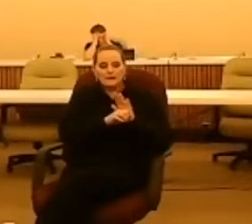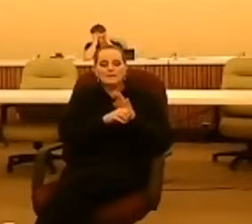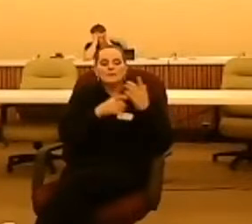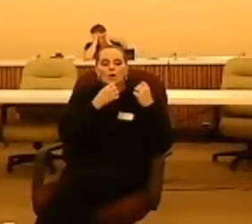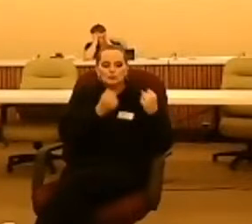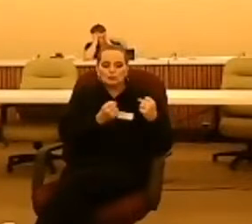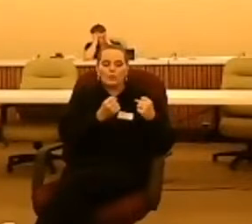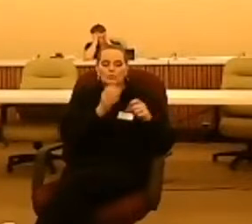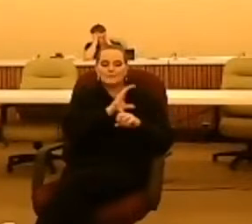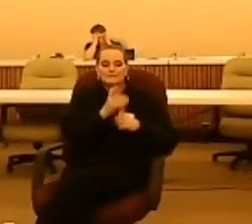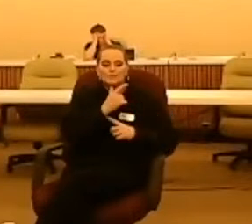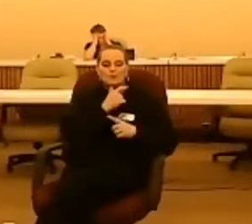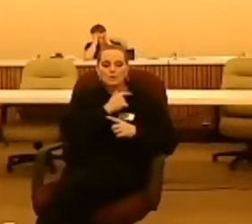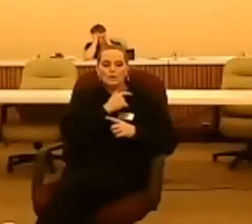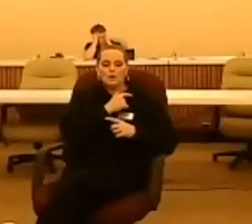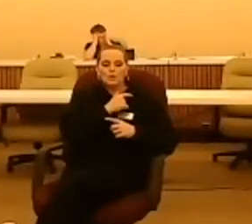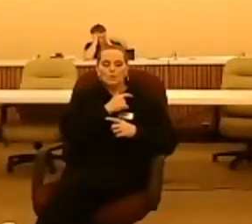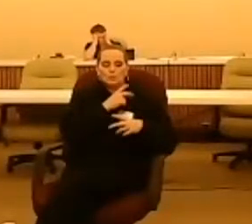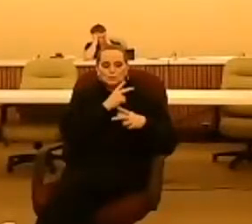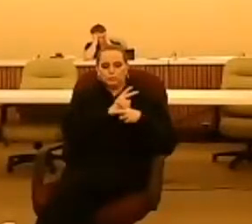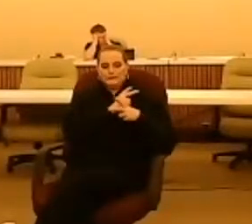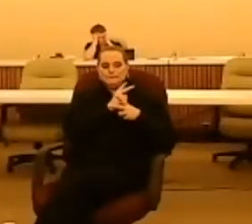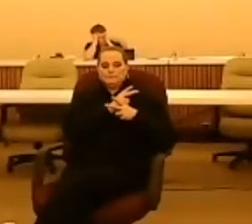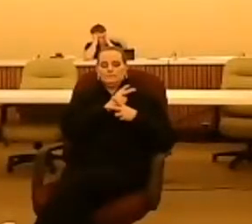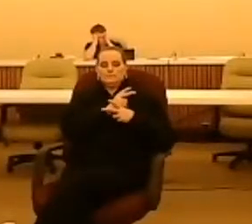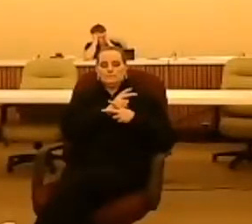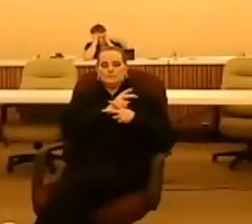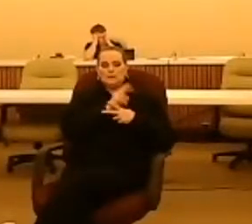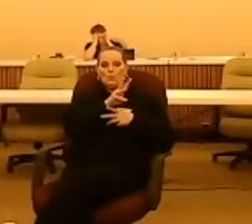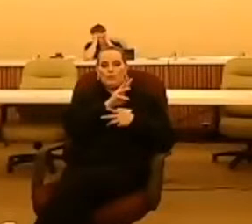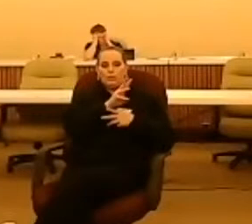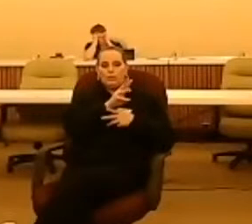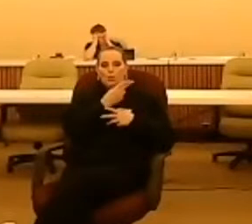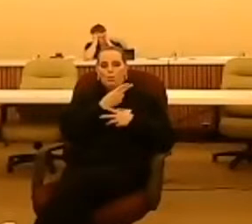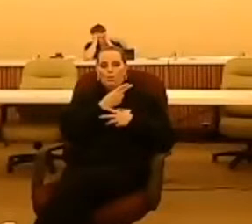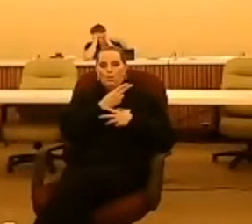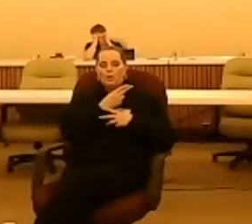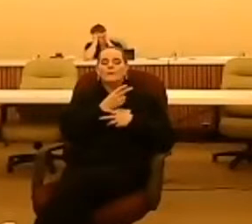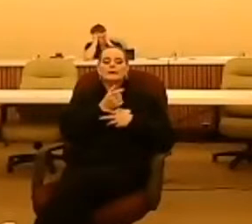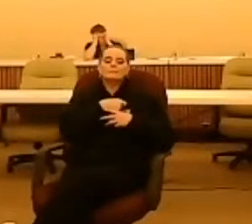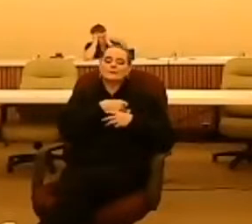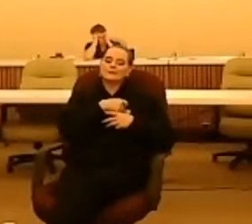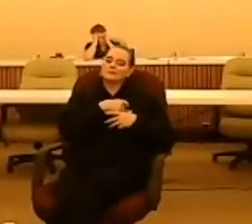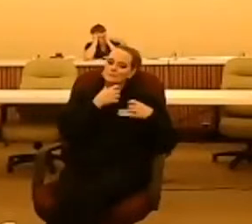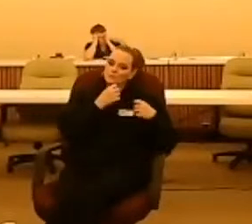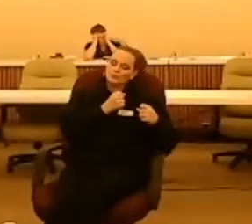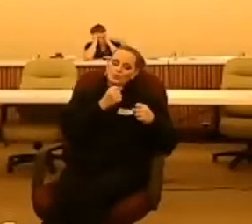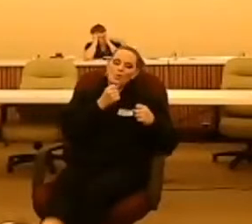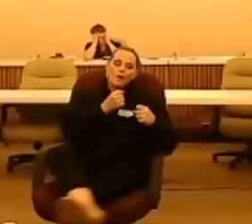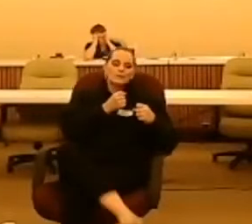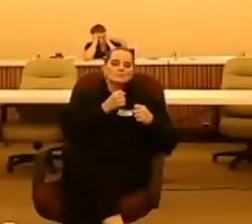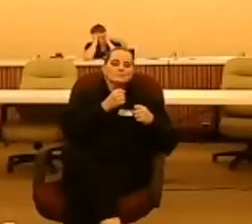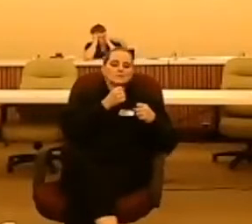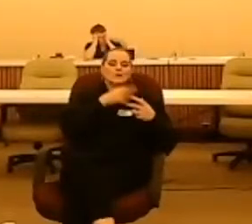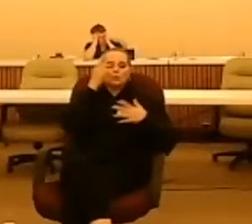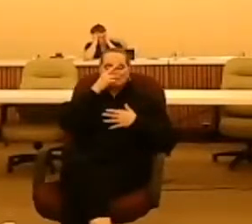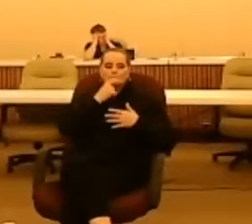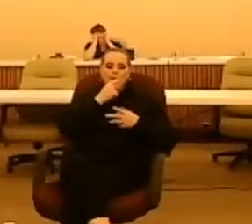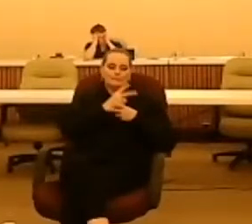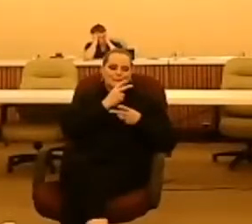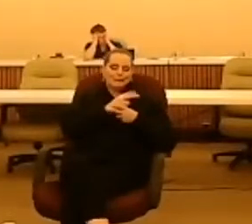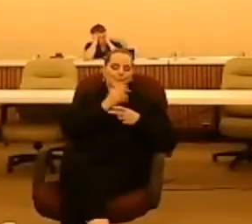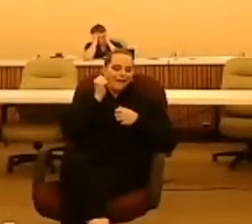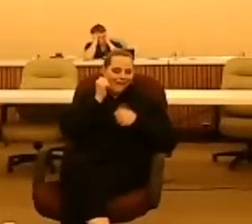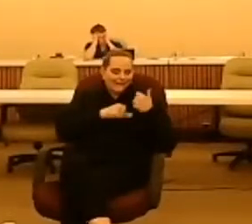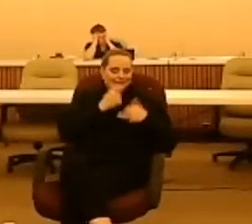being able to withhold that from disclosure and keep it confidential. There's a strong case for being able to withhold from disclosure any names of